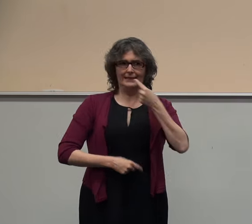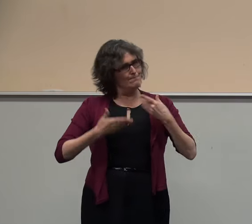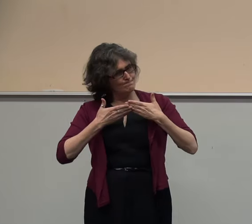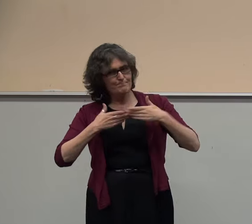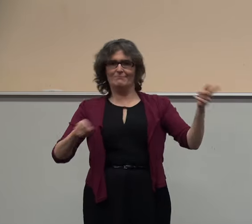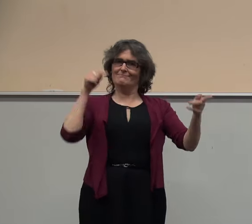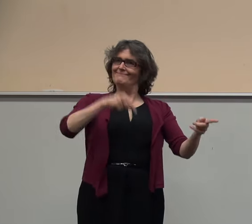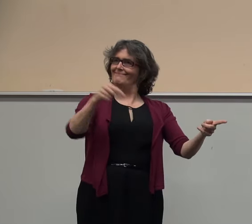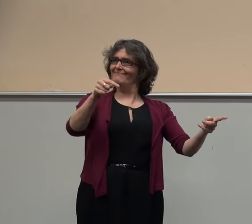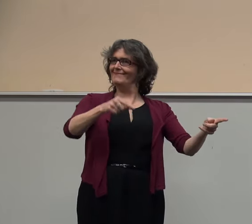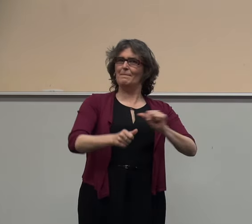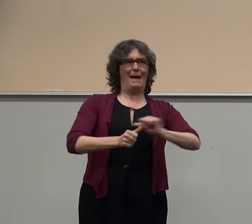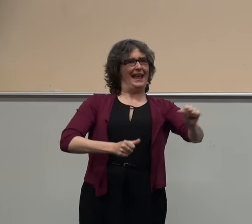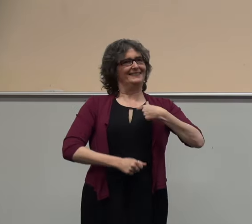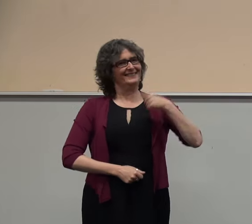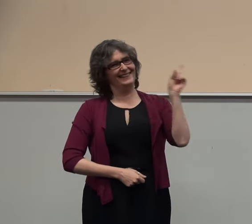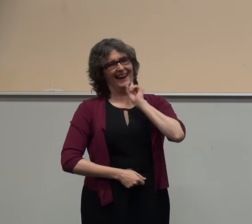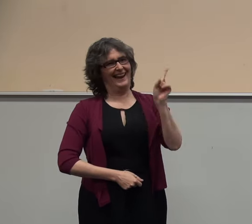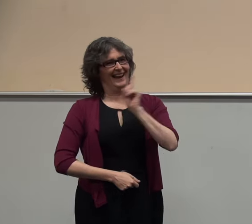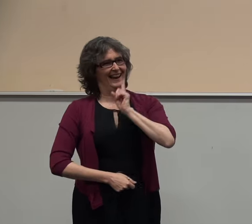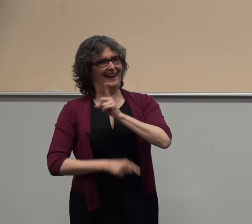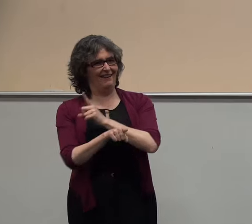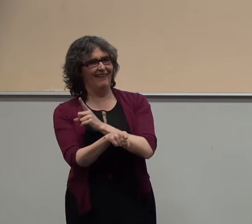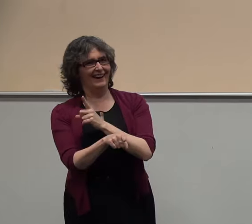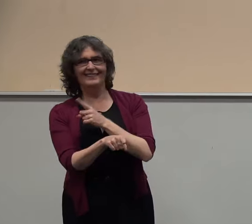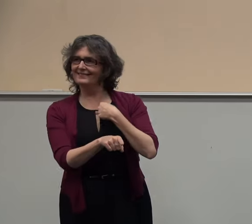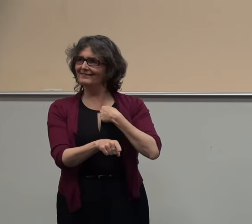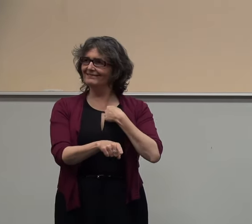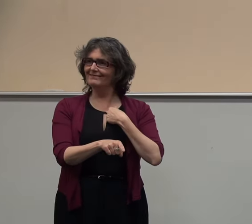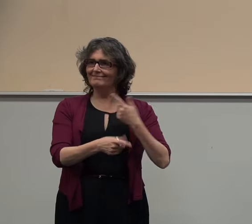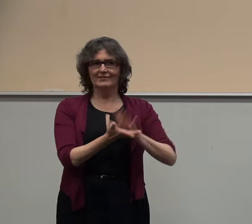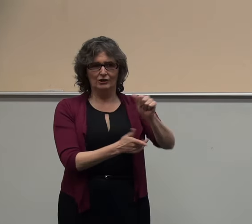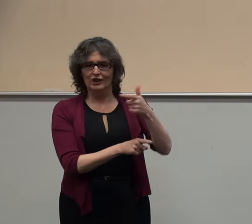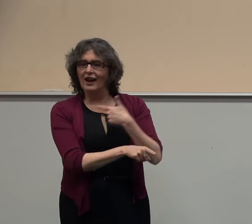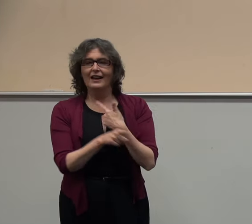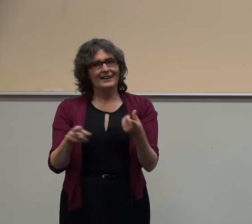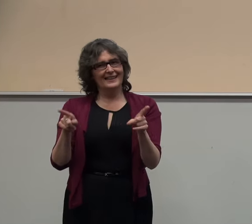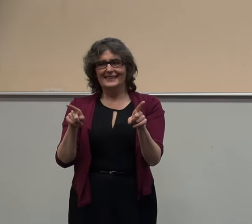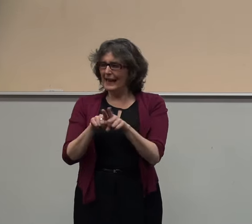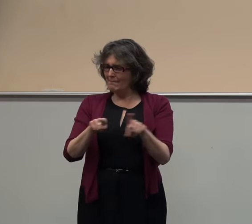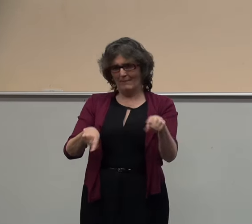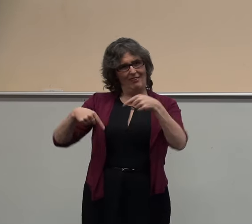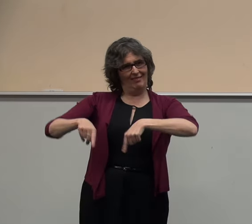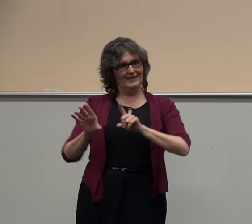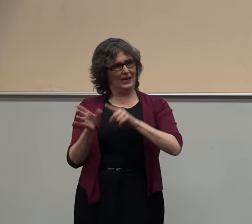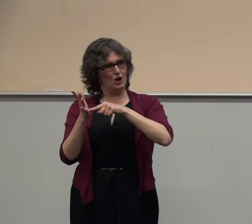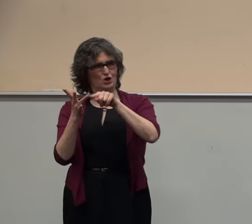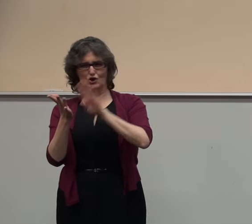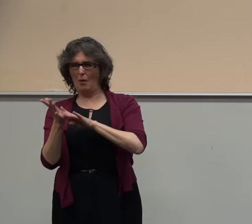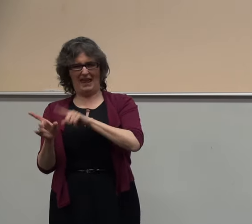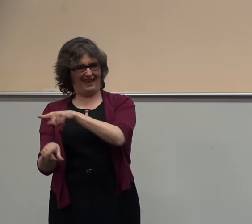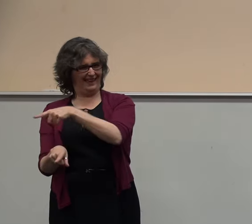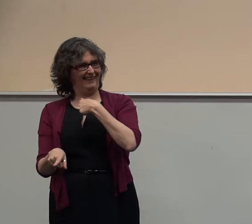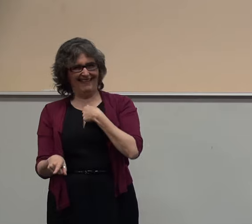in, because physically they're much more interesting to watch. So yeah, Ramps on the Moon I think is a really good thing on one level, but I